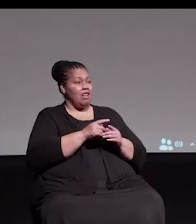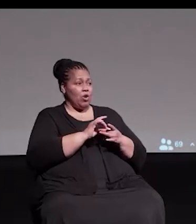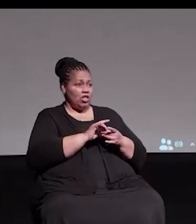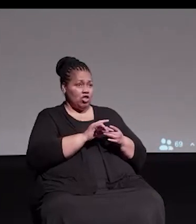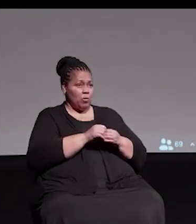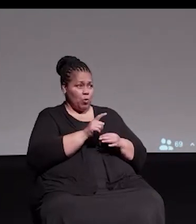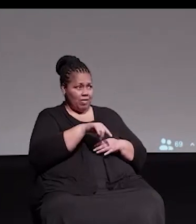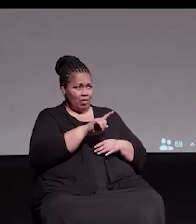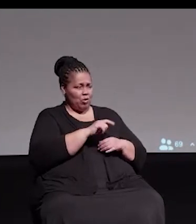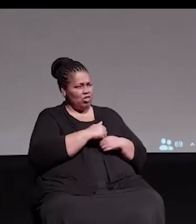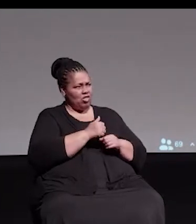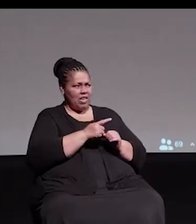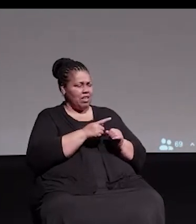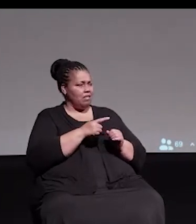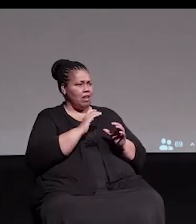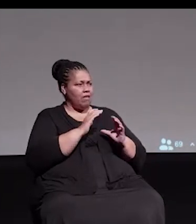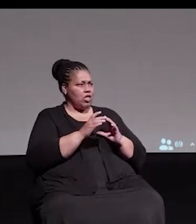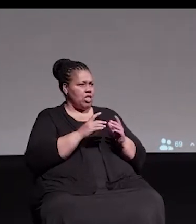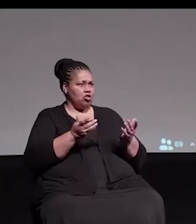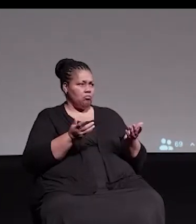you can just make it a conversation.